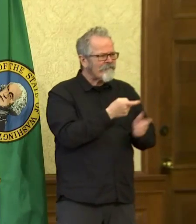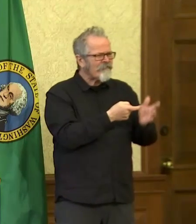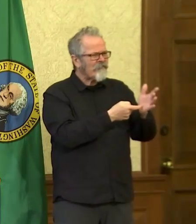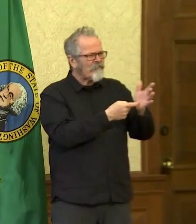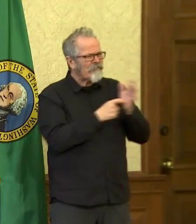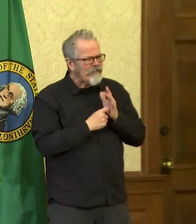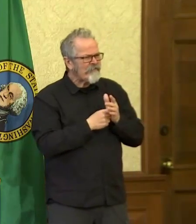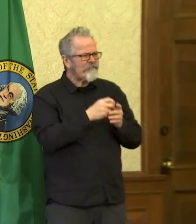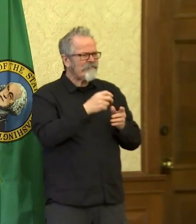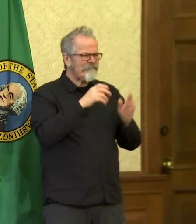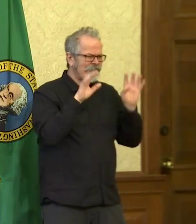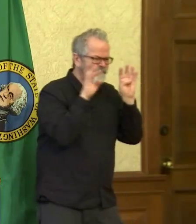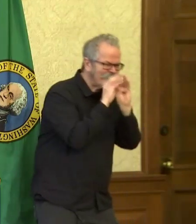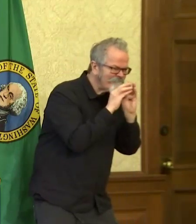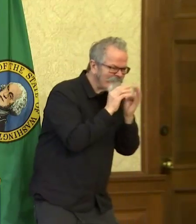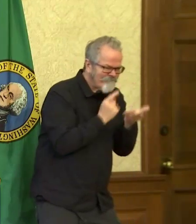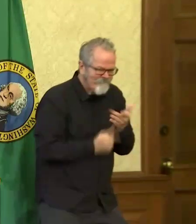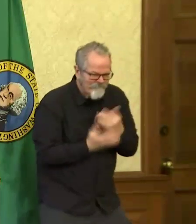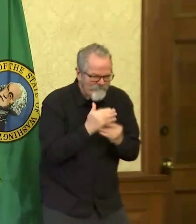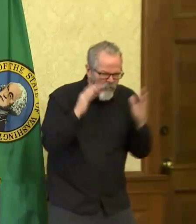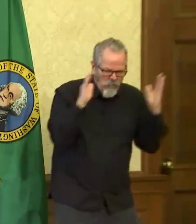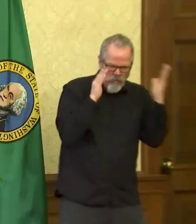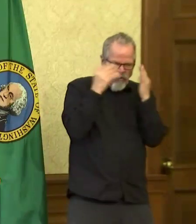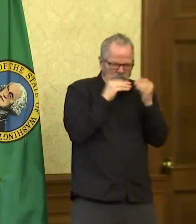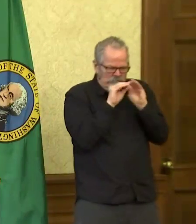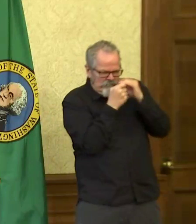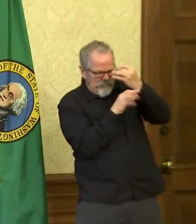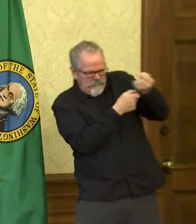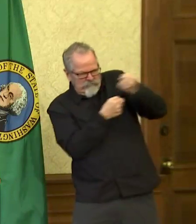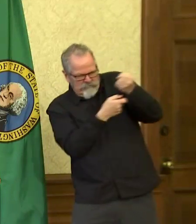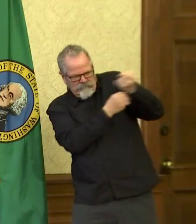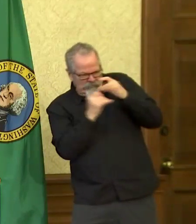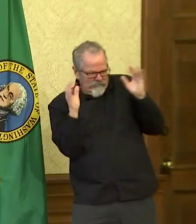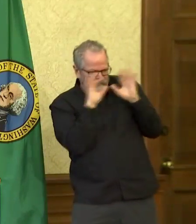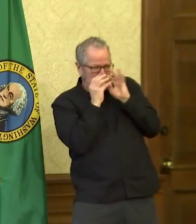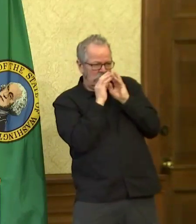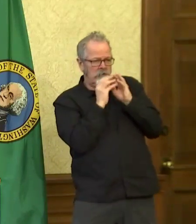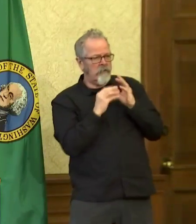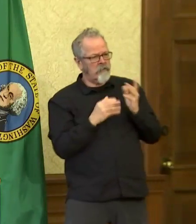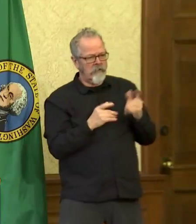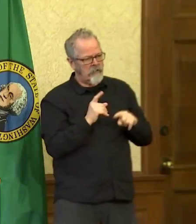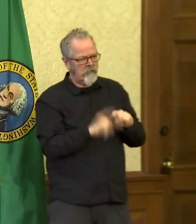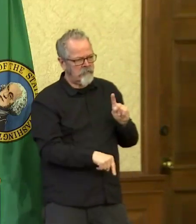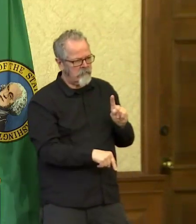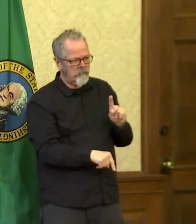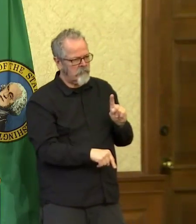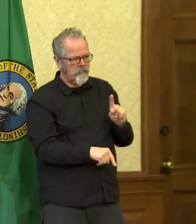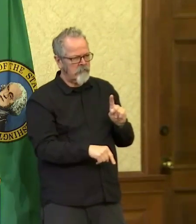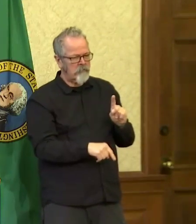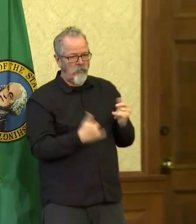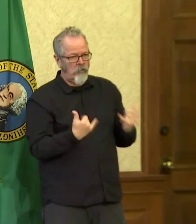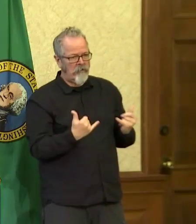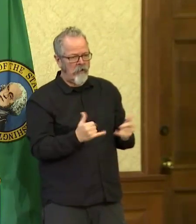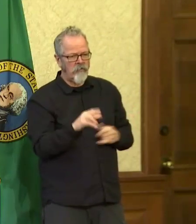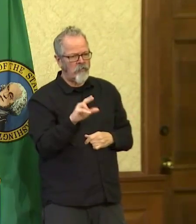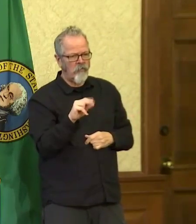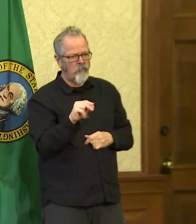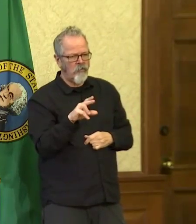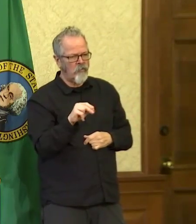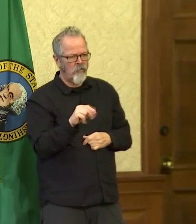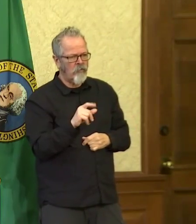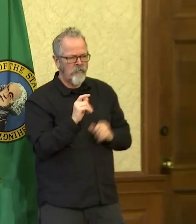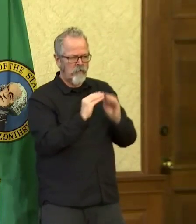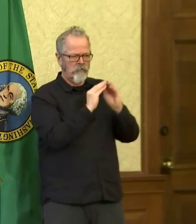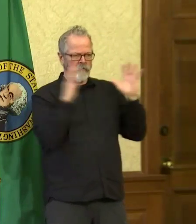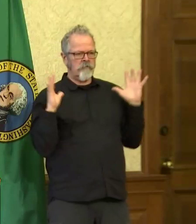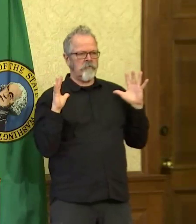some construction projects. We understand that, but we need to start on a low-risk basis, and that's what we're doing on this.